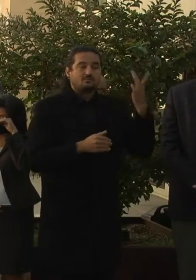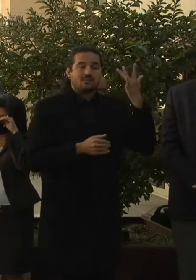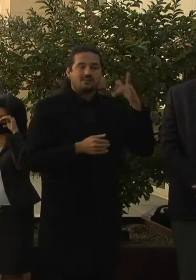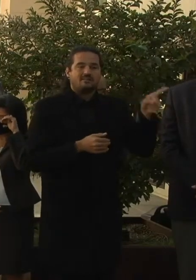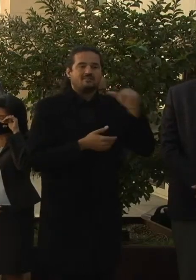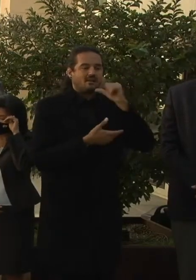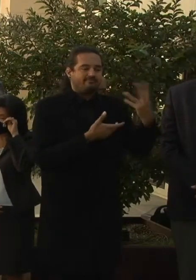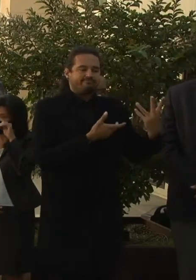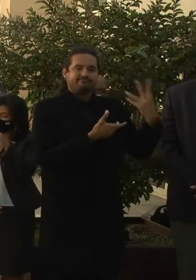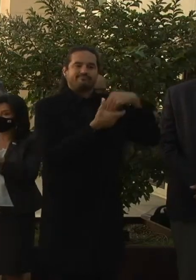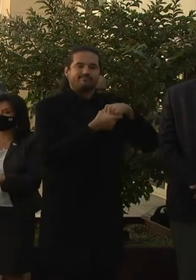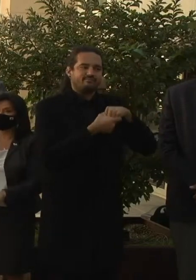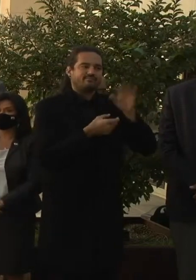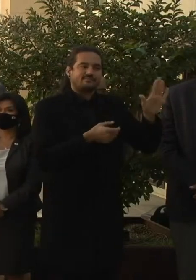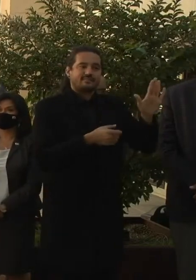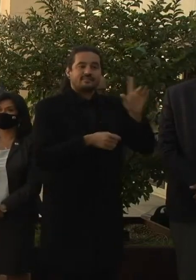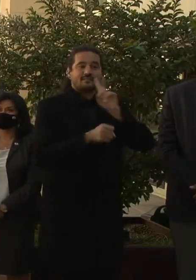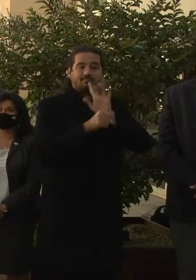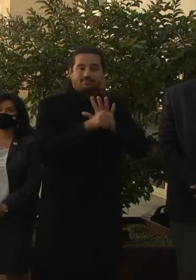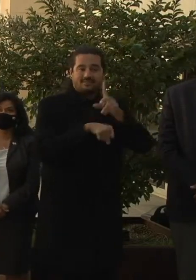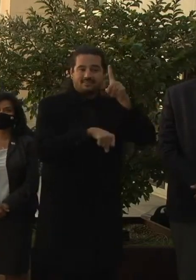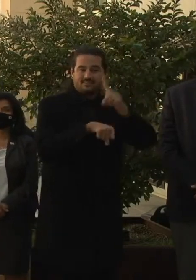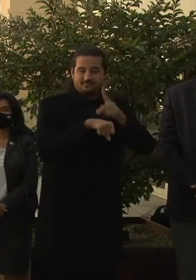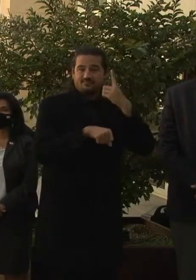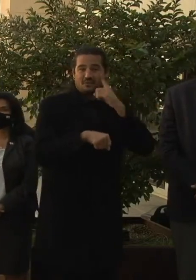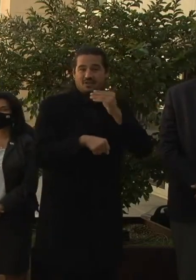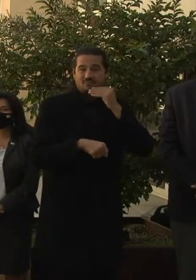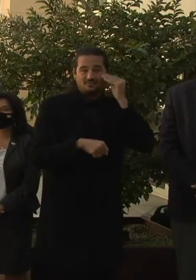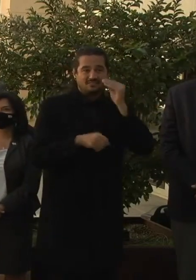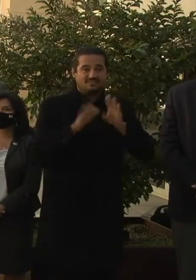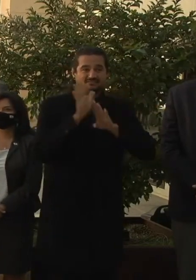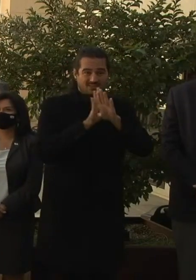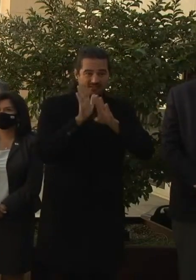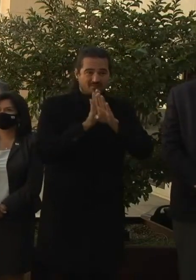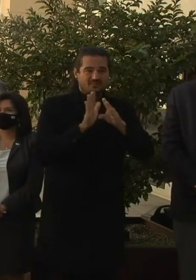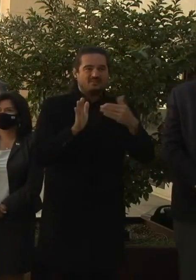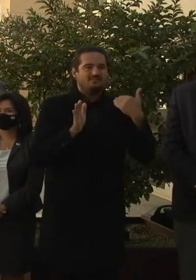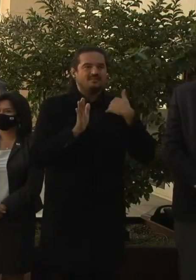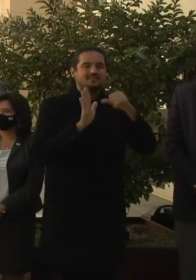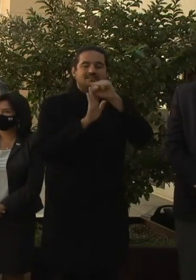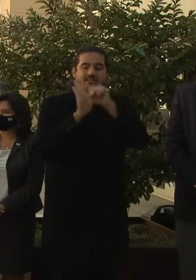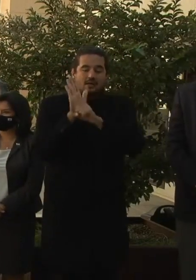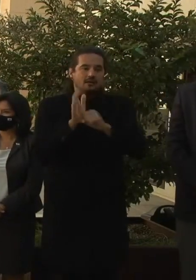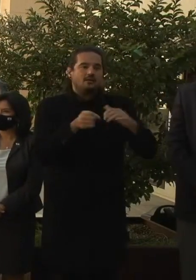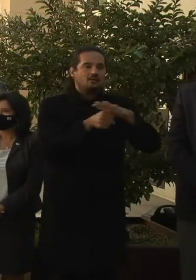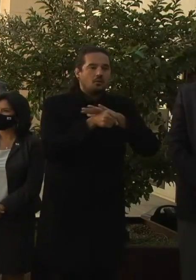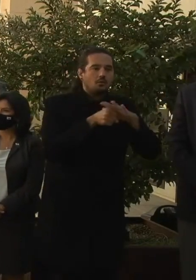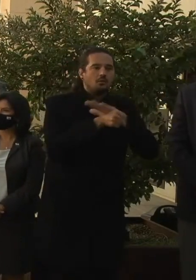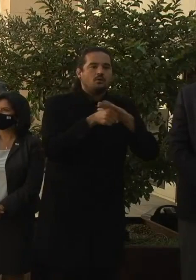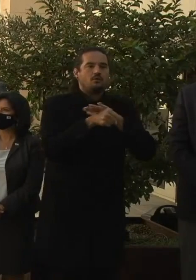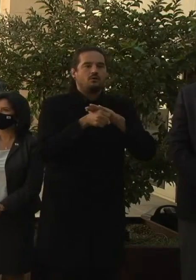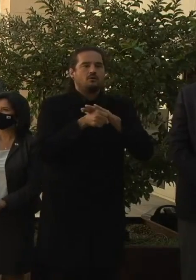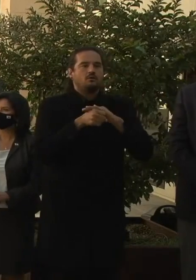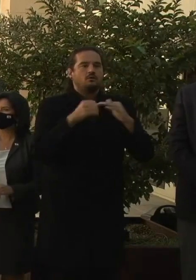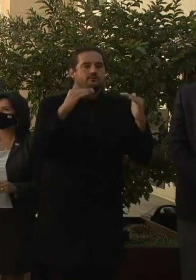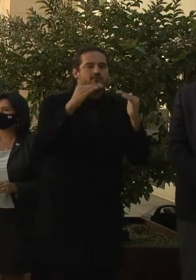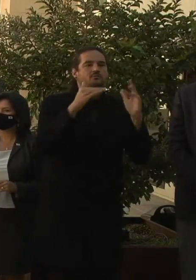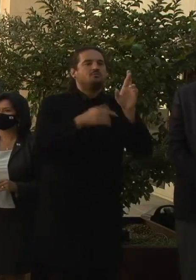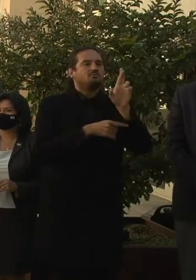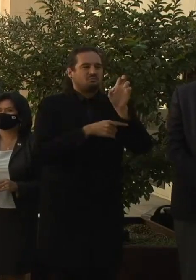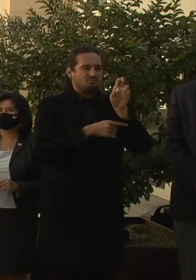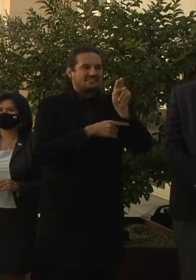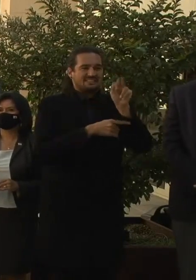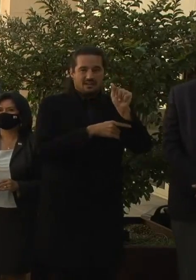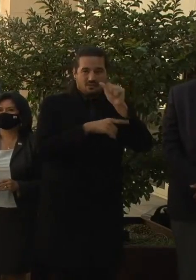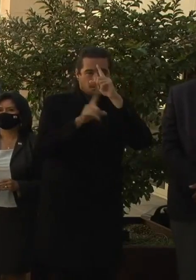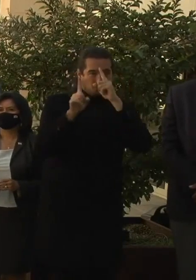thing called the RENA goals, which is really the state goals, all the local RENA goals aggregated